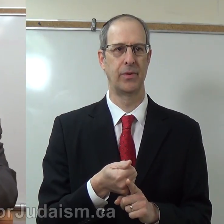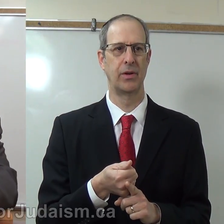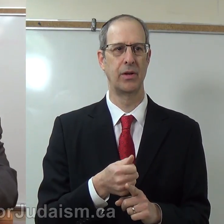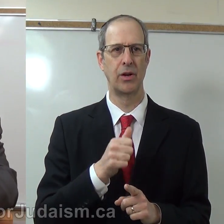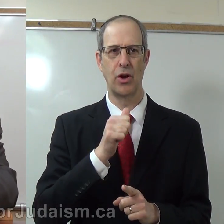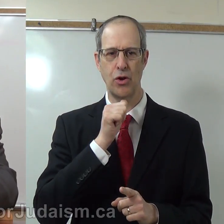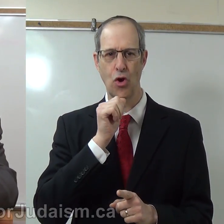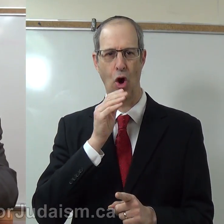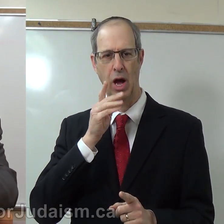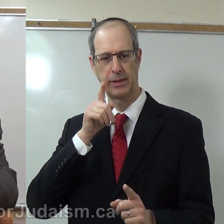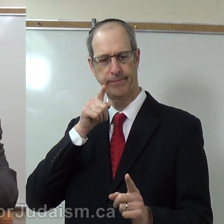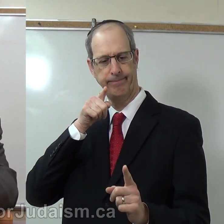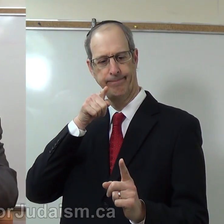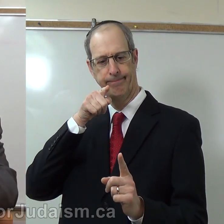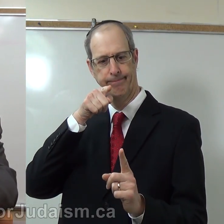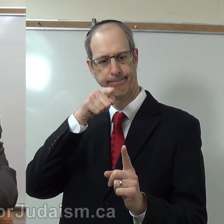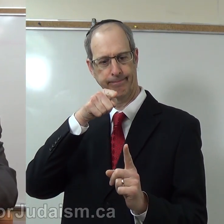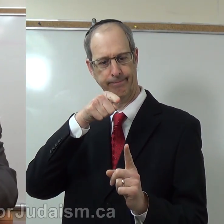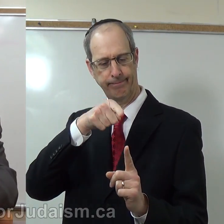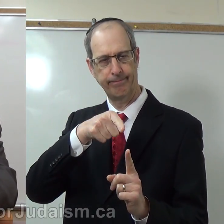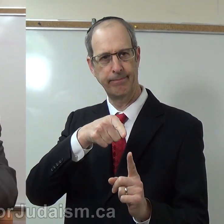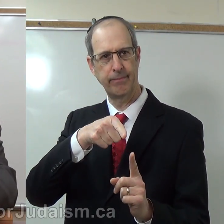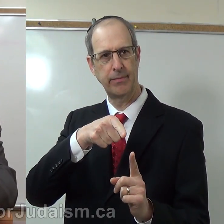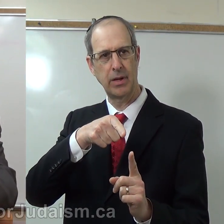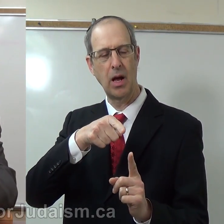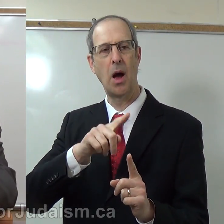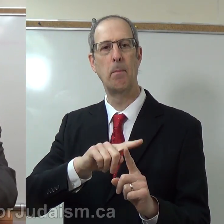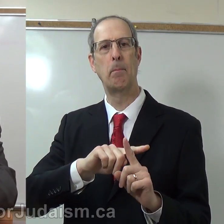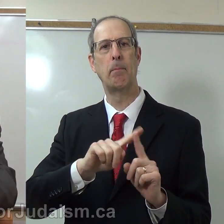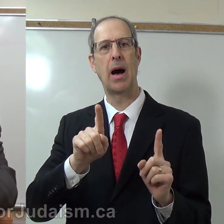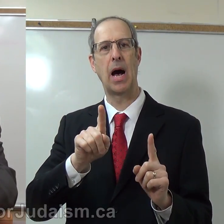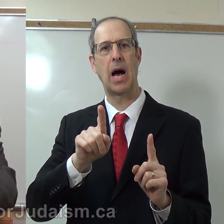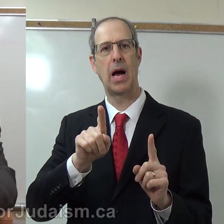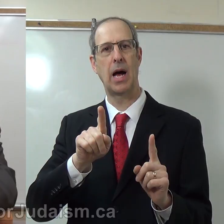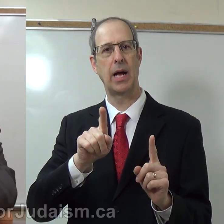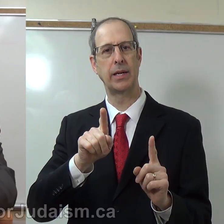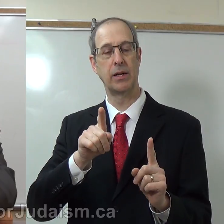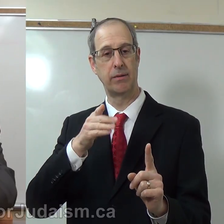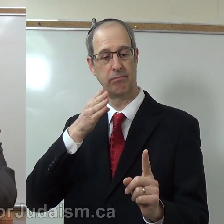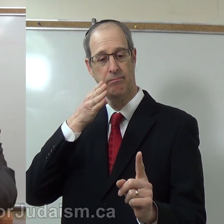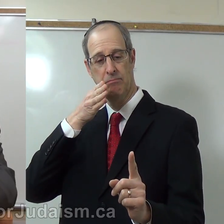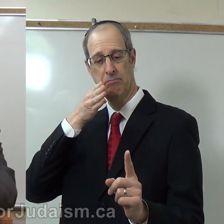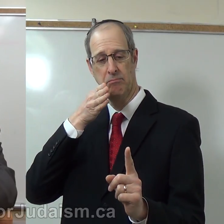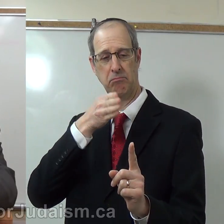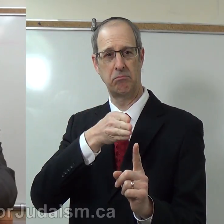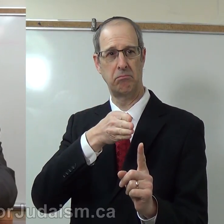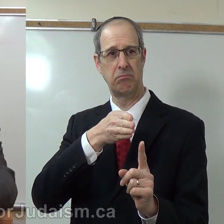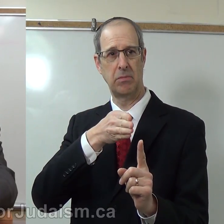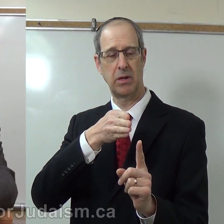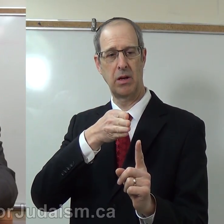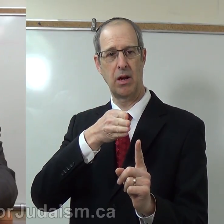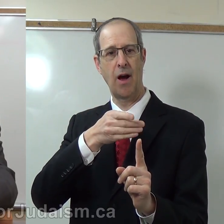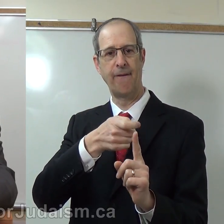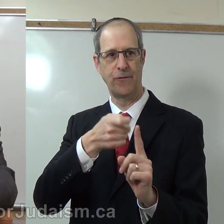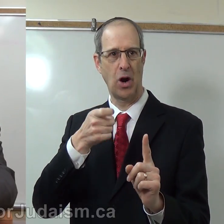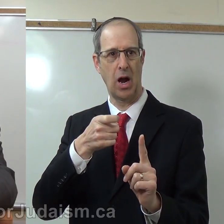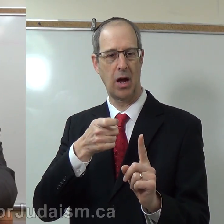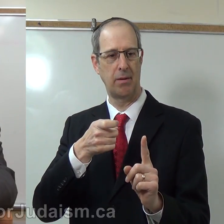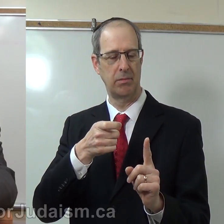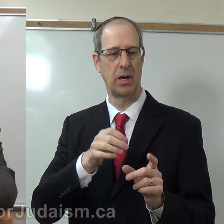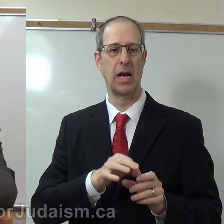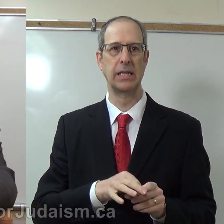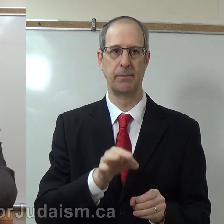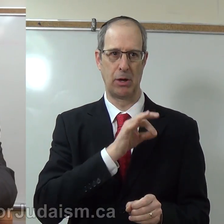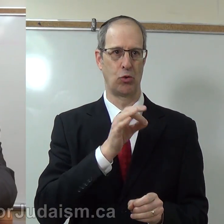no direct connection. But there is a direct connection between being a spiritual